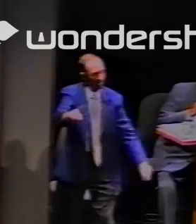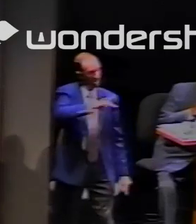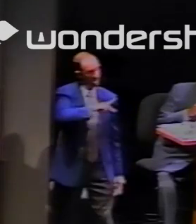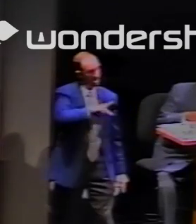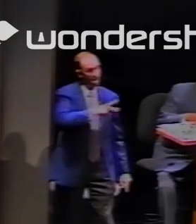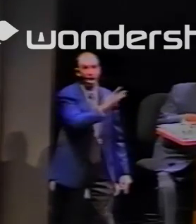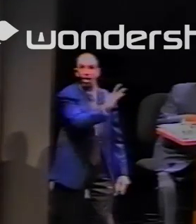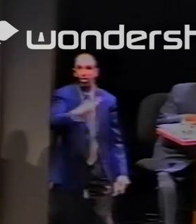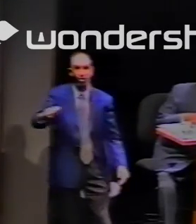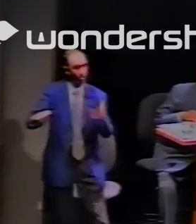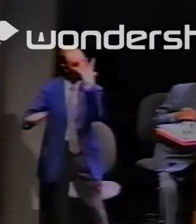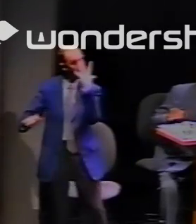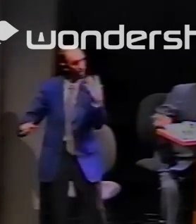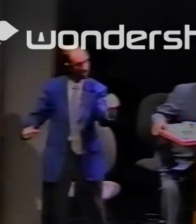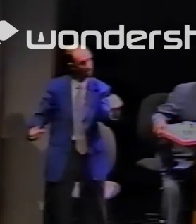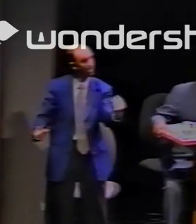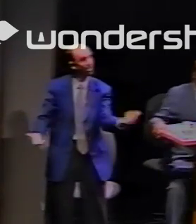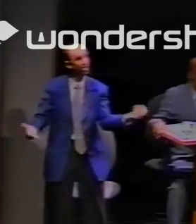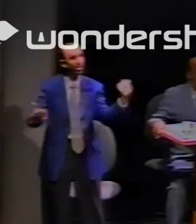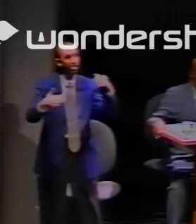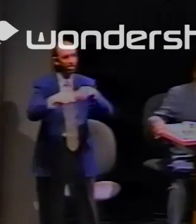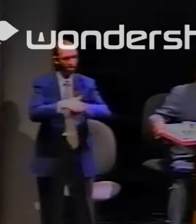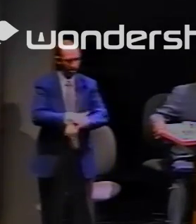of Peter and the wolf.